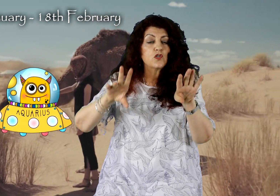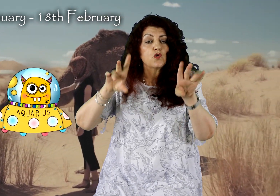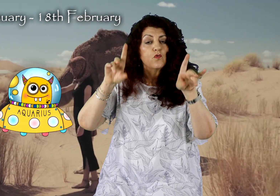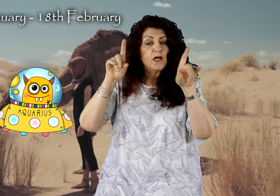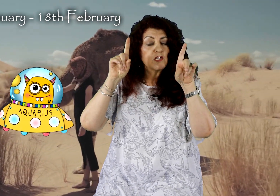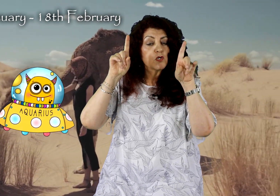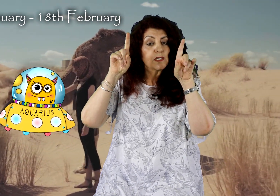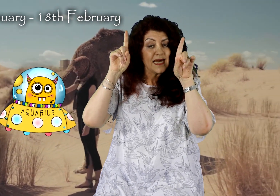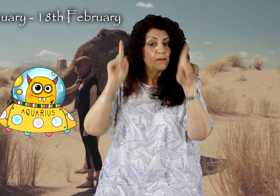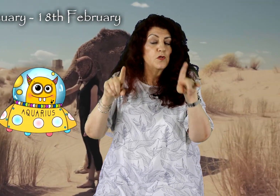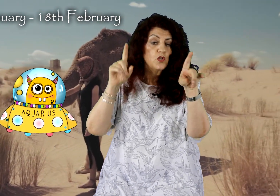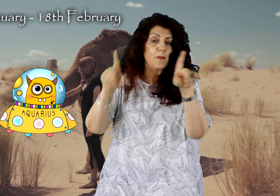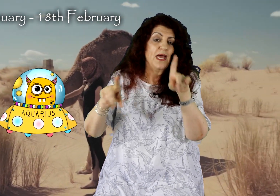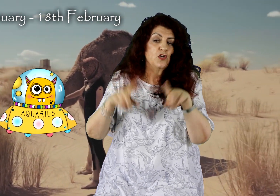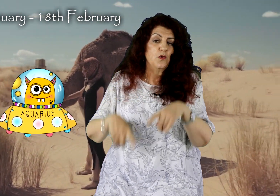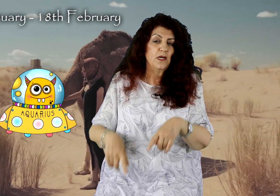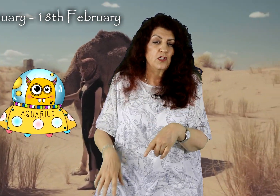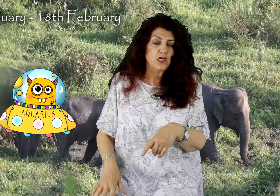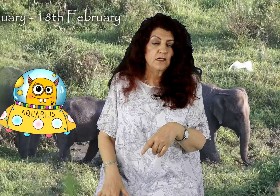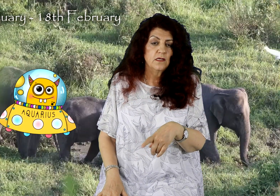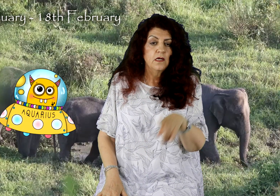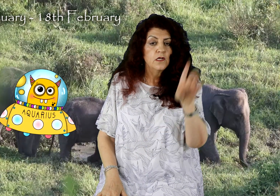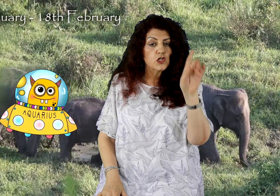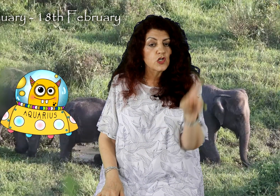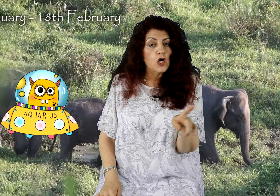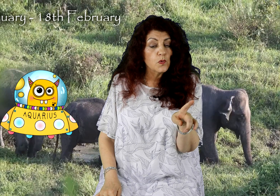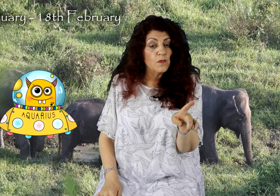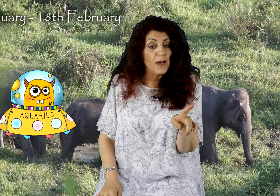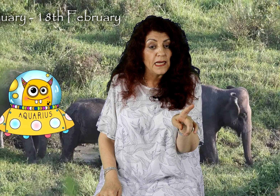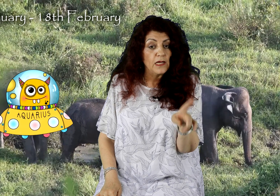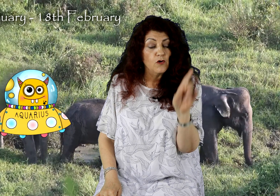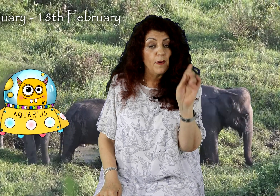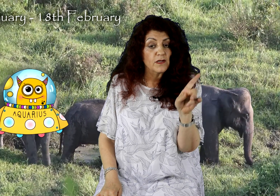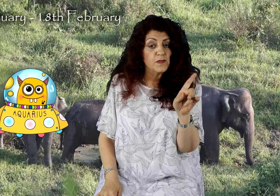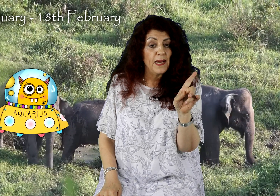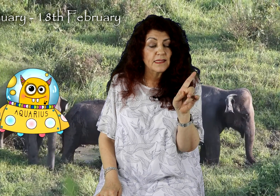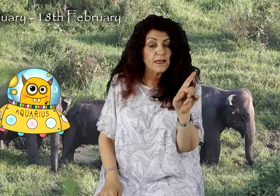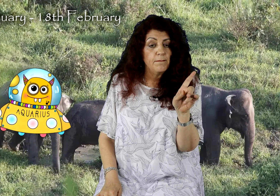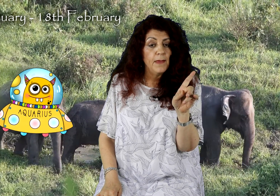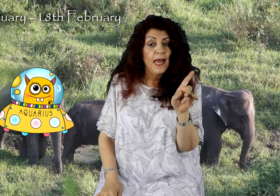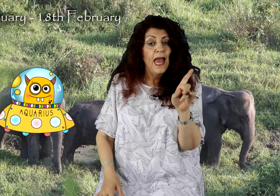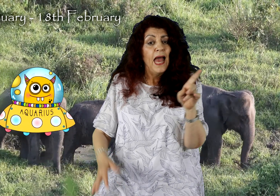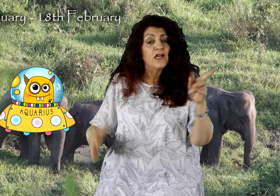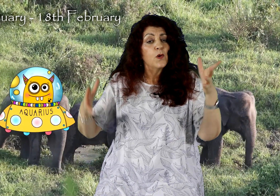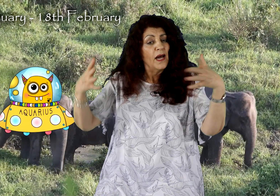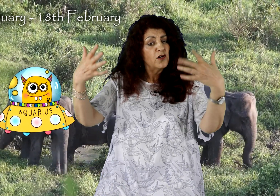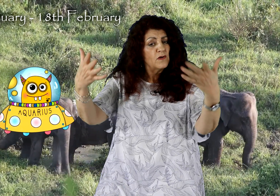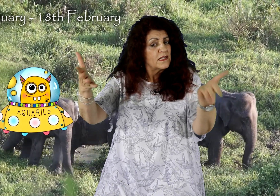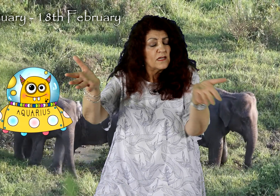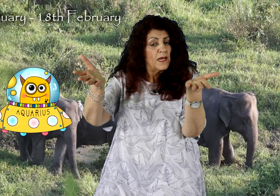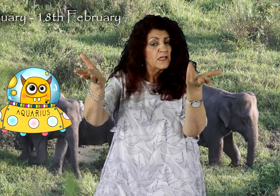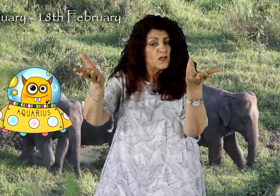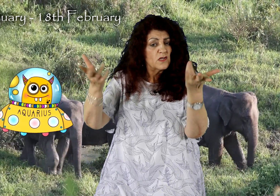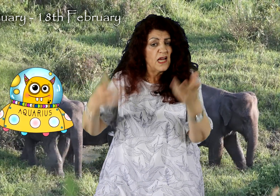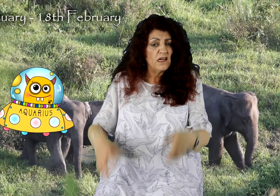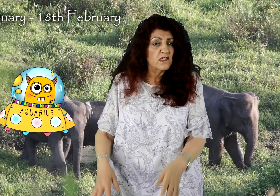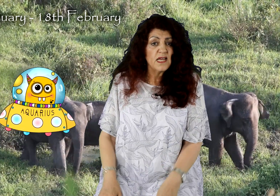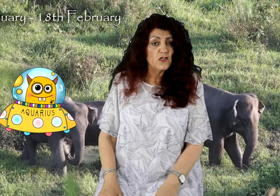you're ready to adapt to the mad new energies. Start with money. You're about to make some. And you're underestimating your talents, as